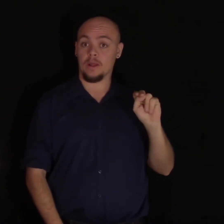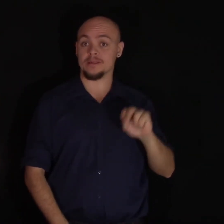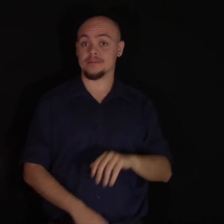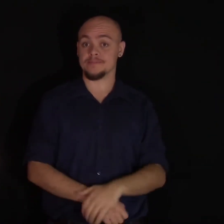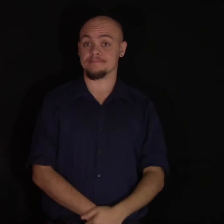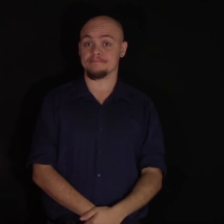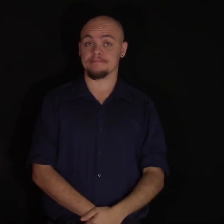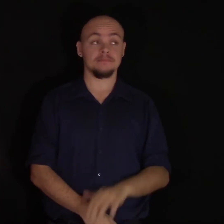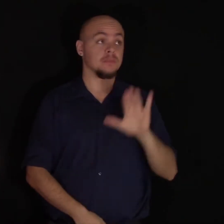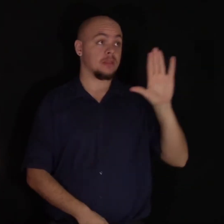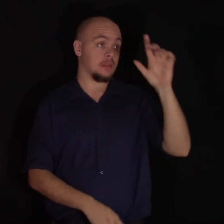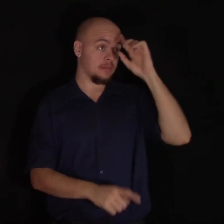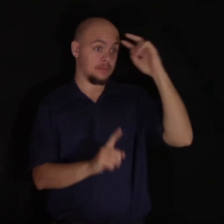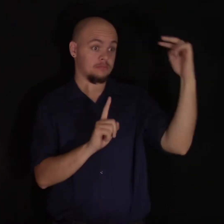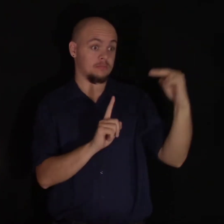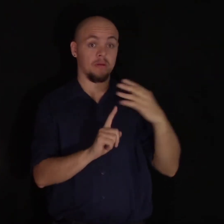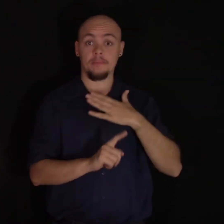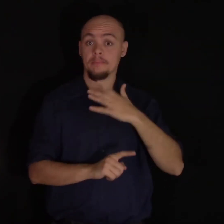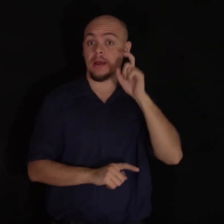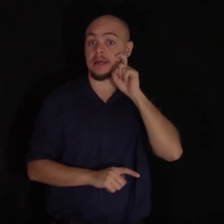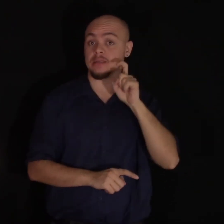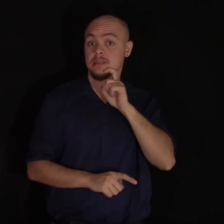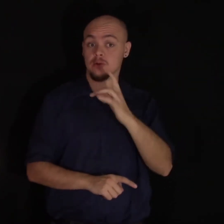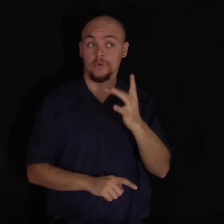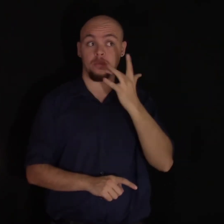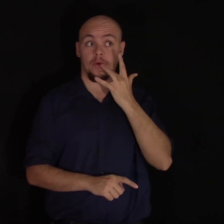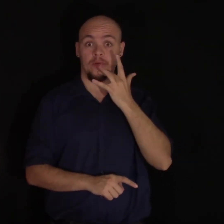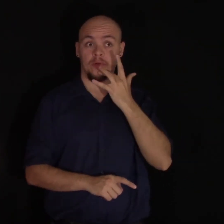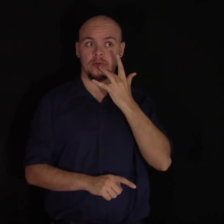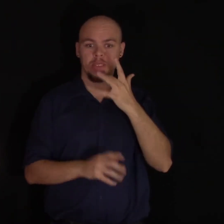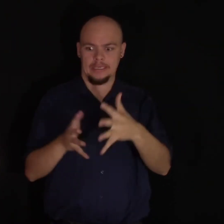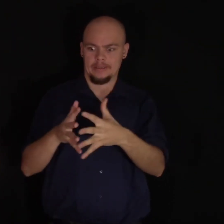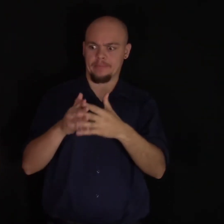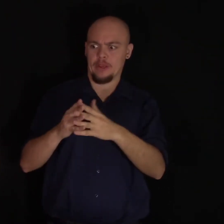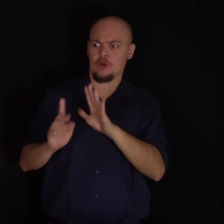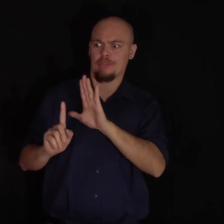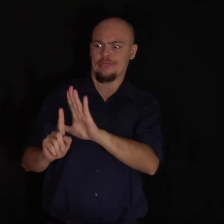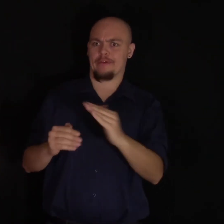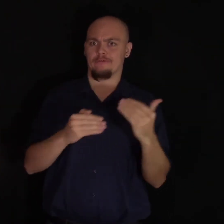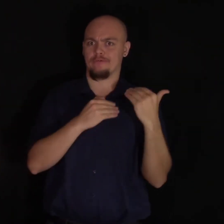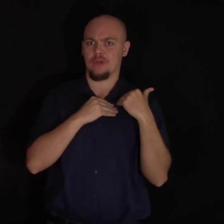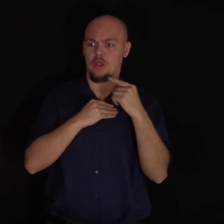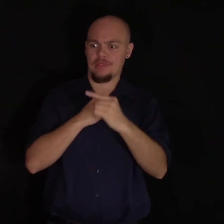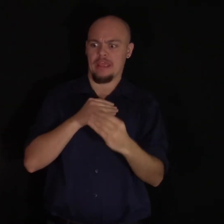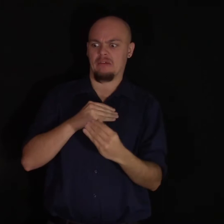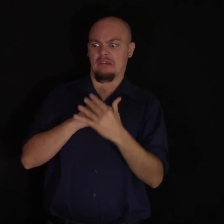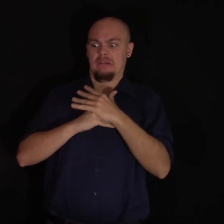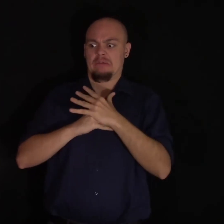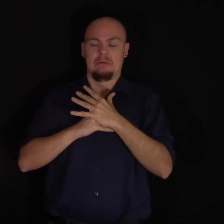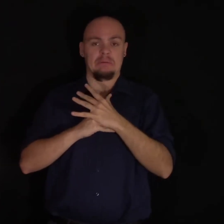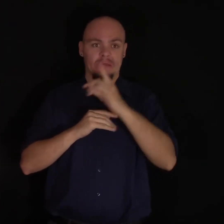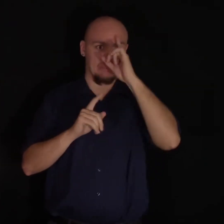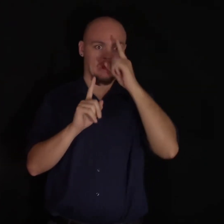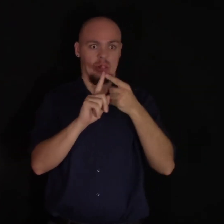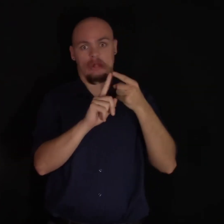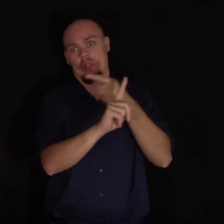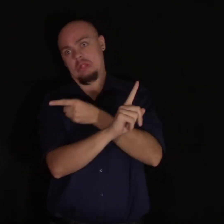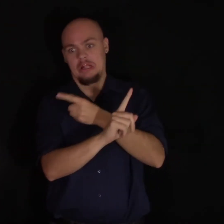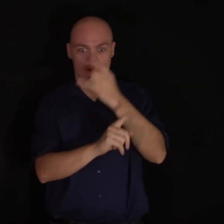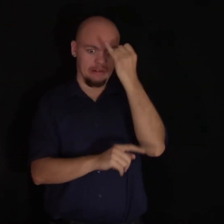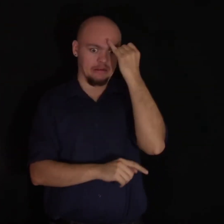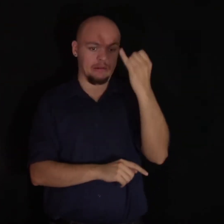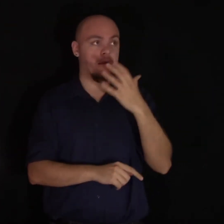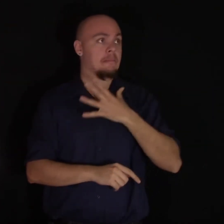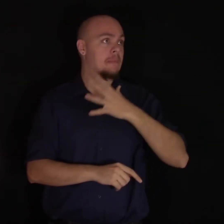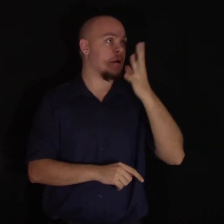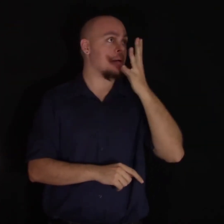In their minds, my sexual orientation was America's fault. The West had corrupted me with divergent ideas, and if only my parents